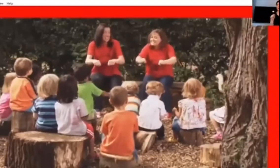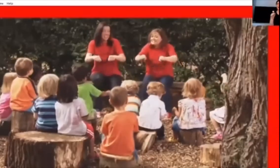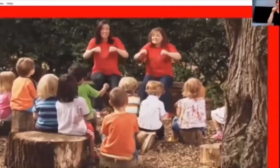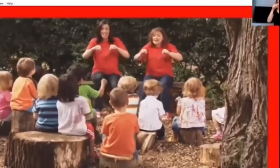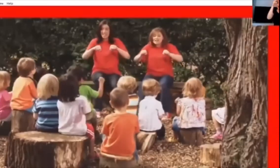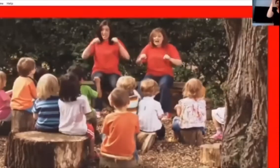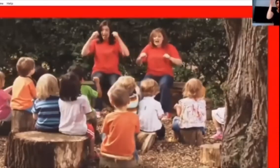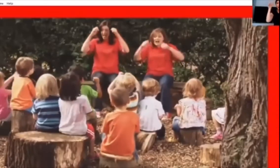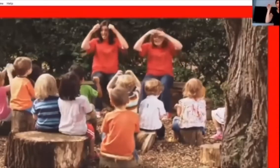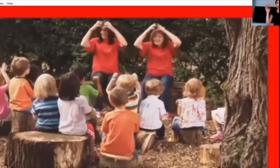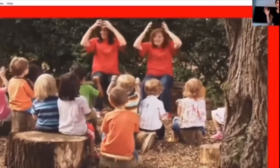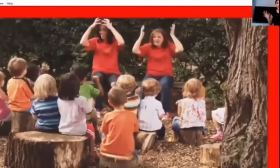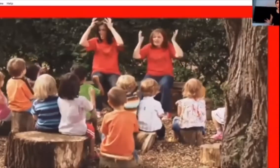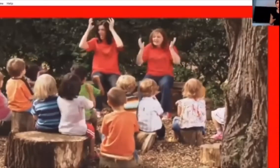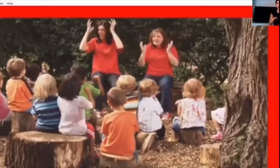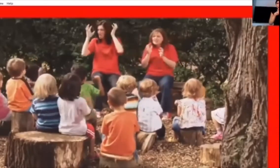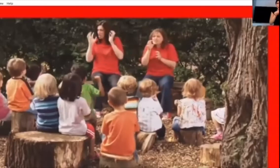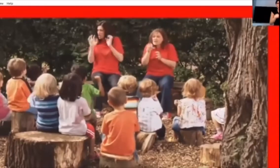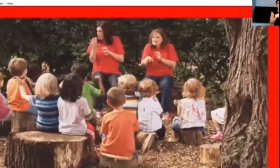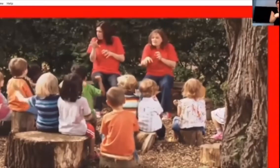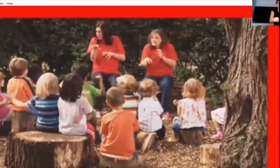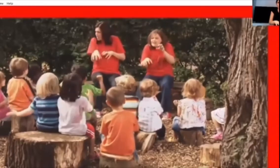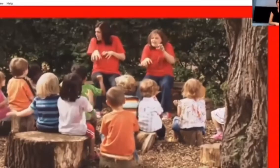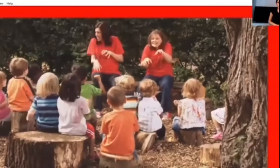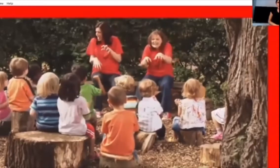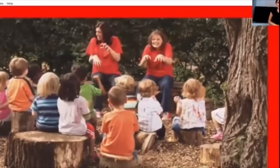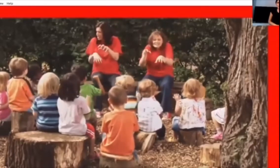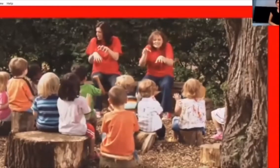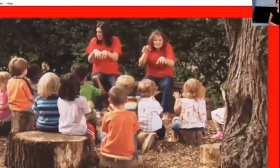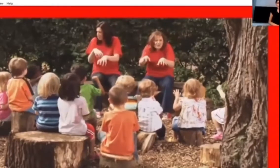a lion there, don't forget to roar.